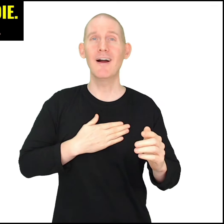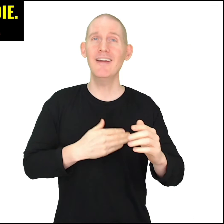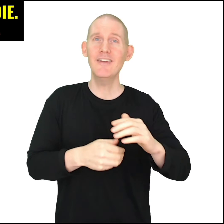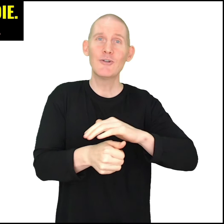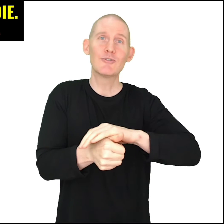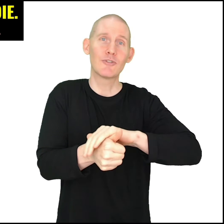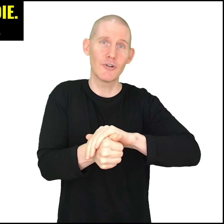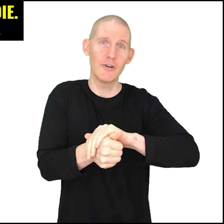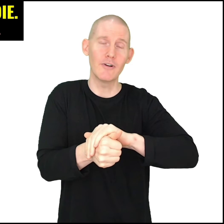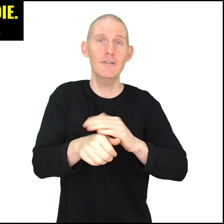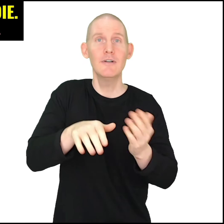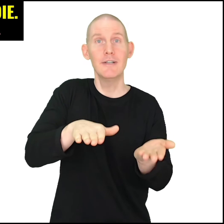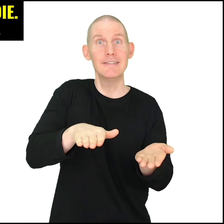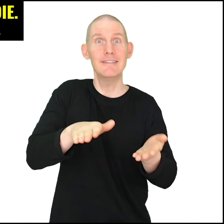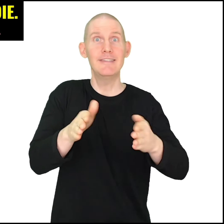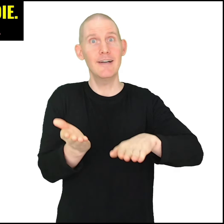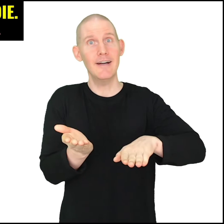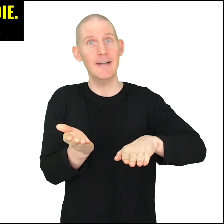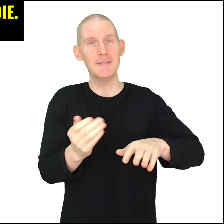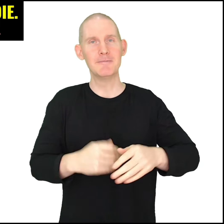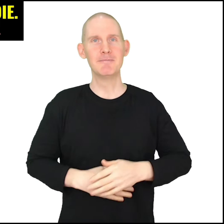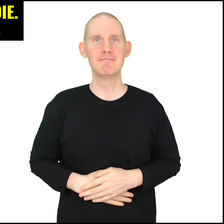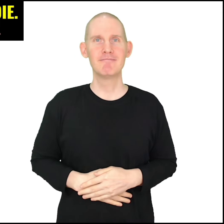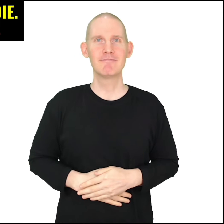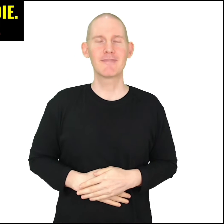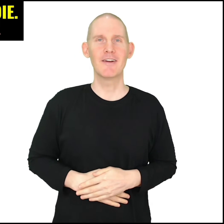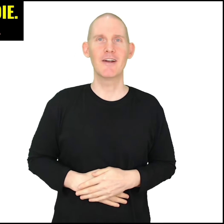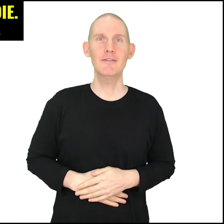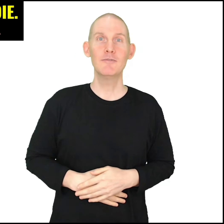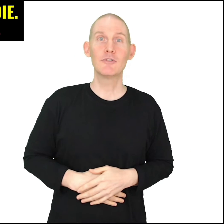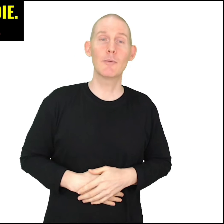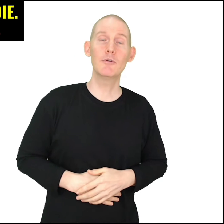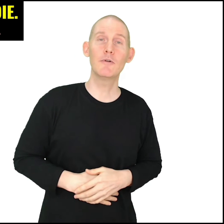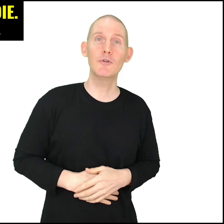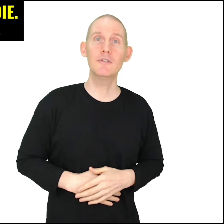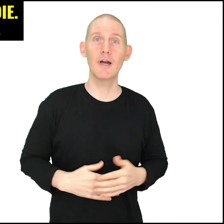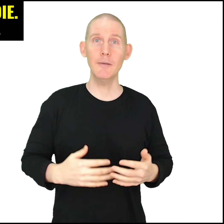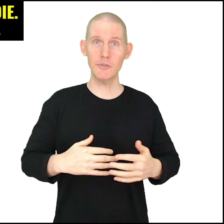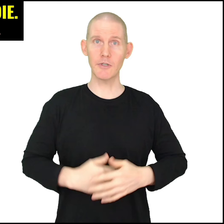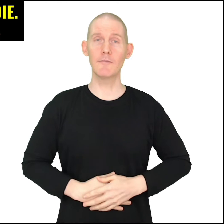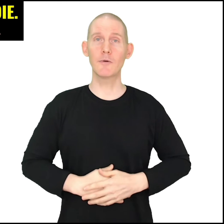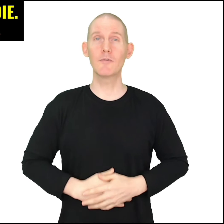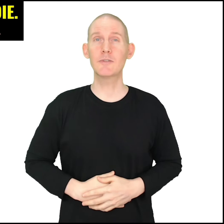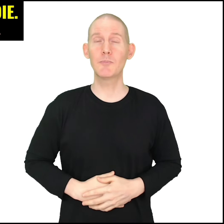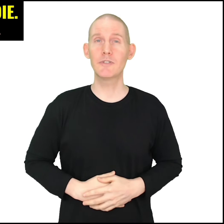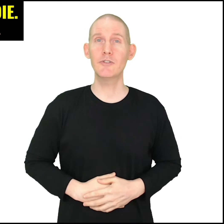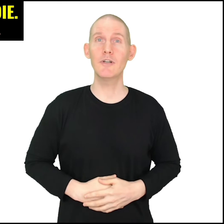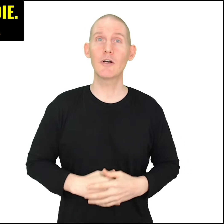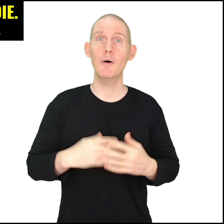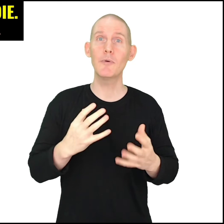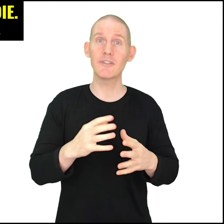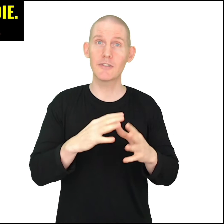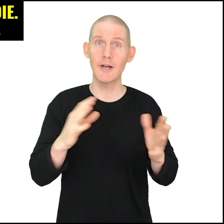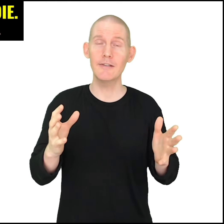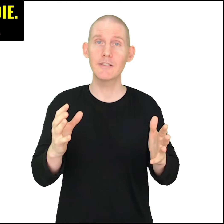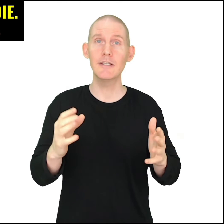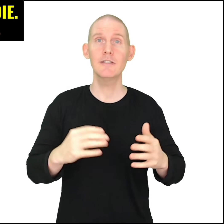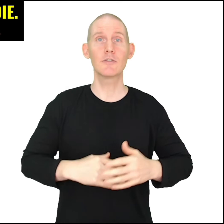my turtle die. All right, so I'm going to do it a few times, starting from the rest position. I'll go up and I'll sign the sentence, go